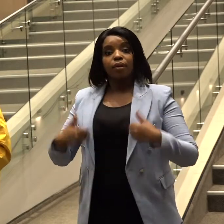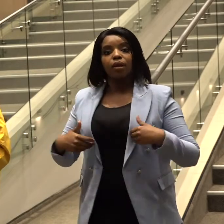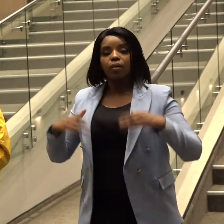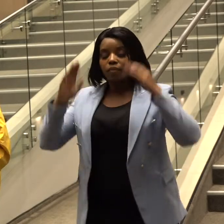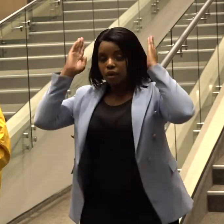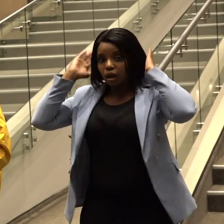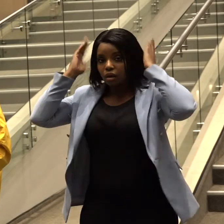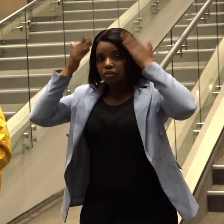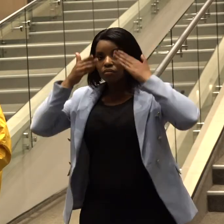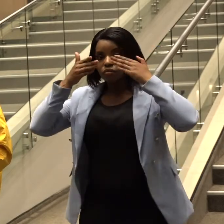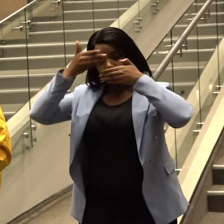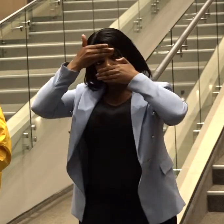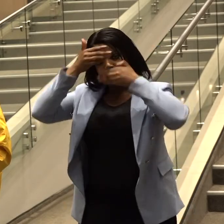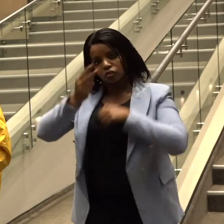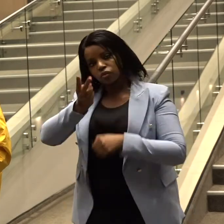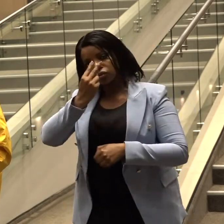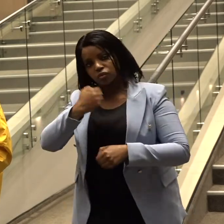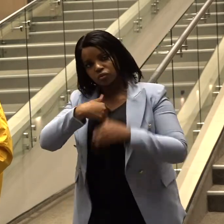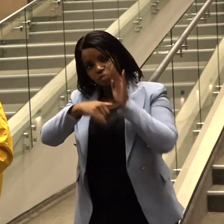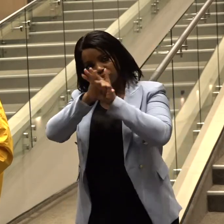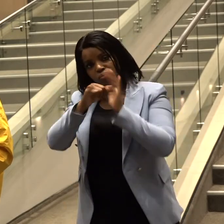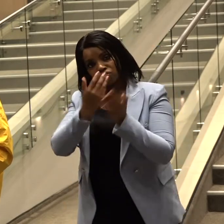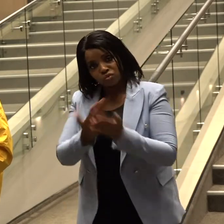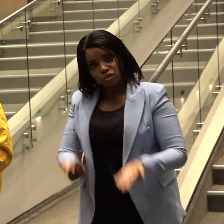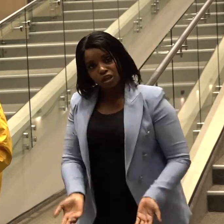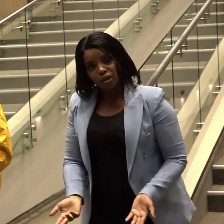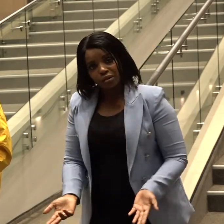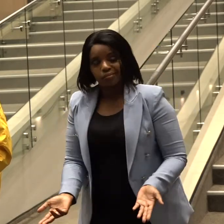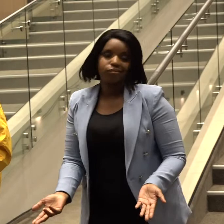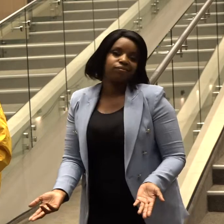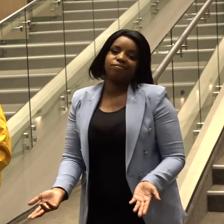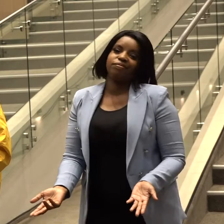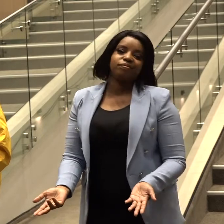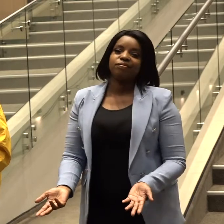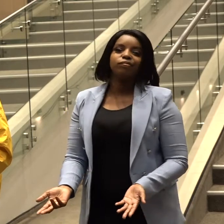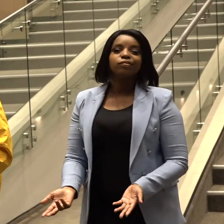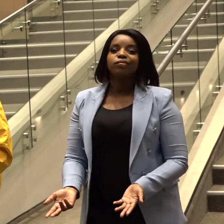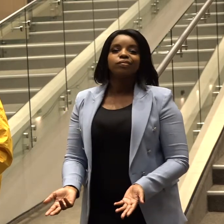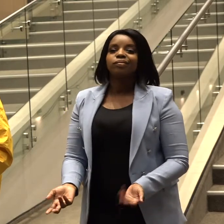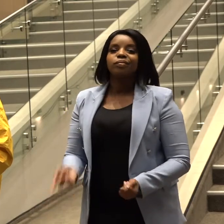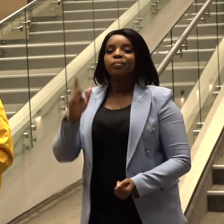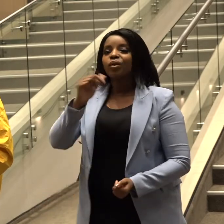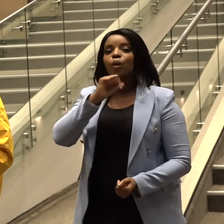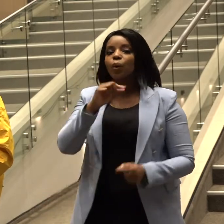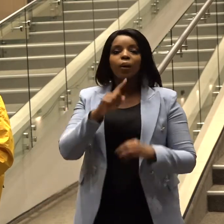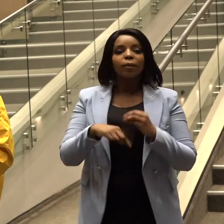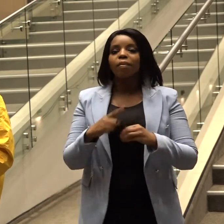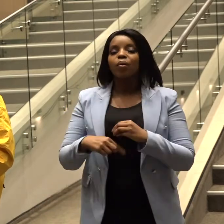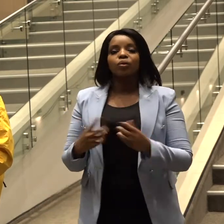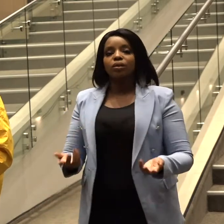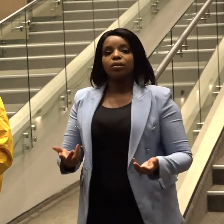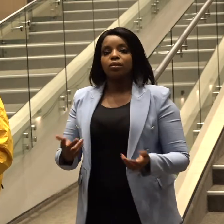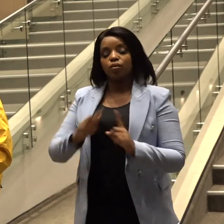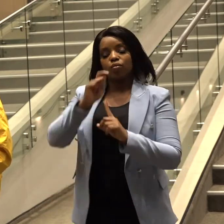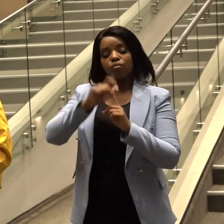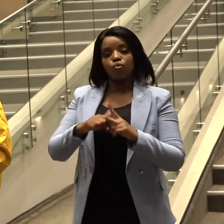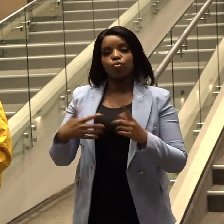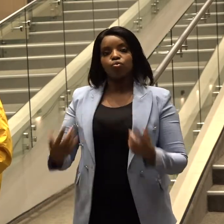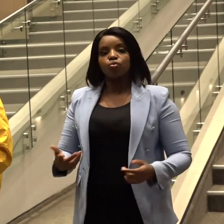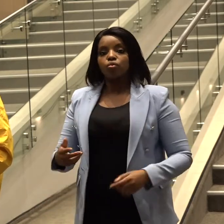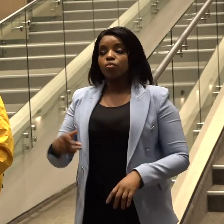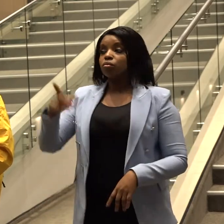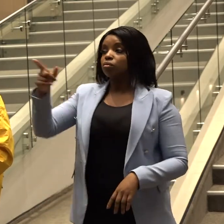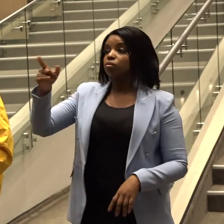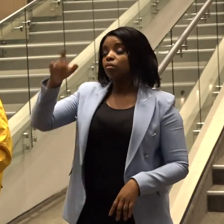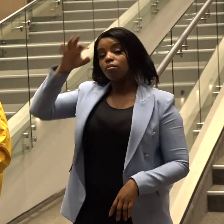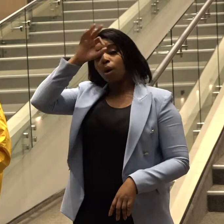identify me go and identify me it's not about the security that must be hired by Becky Kelly